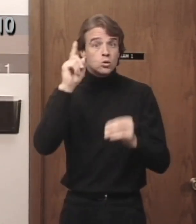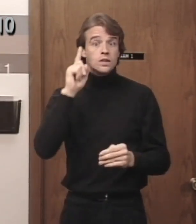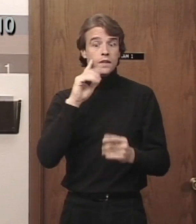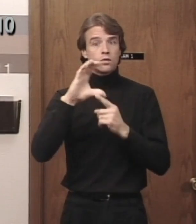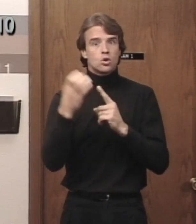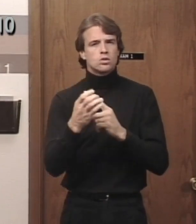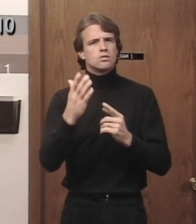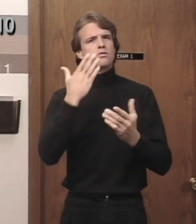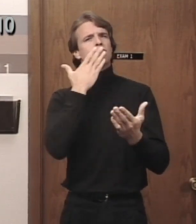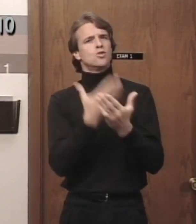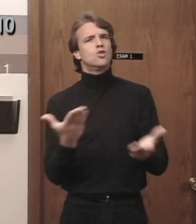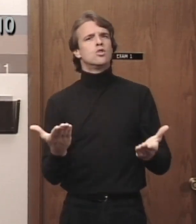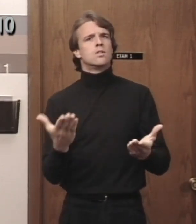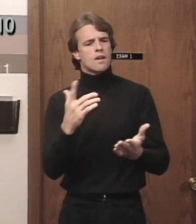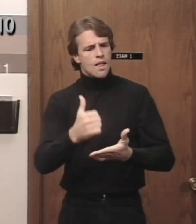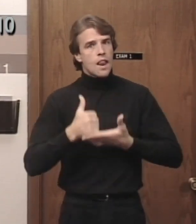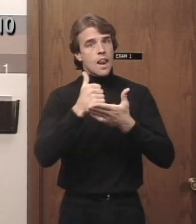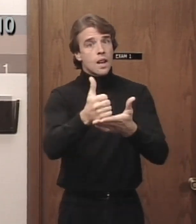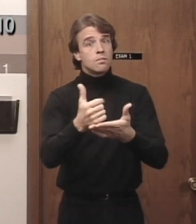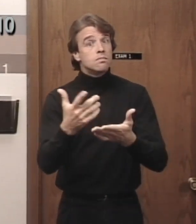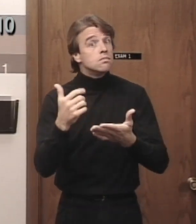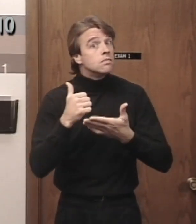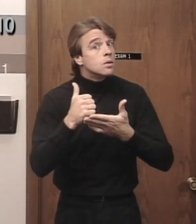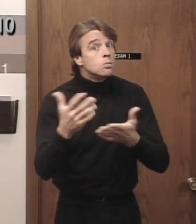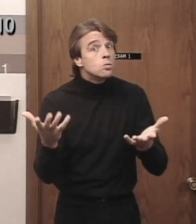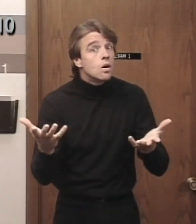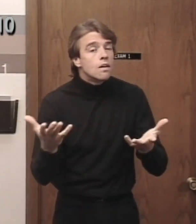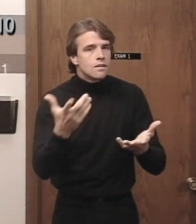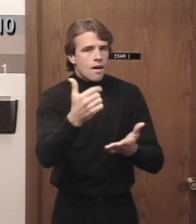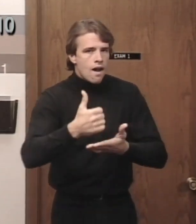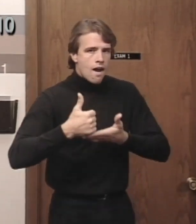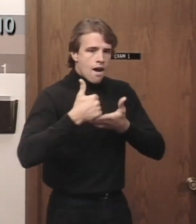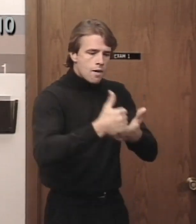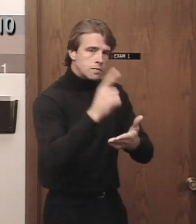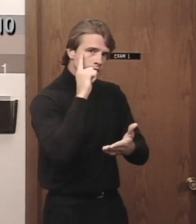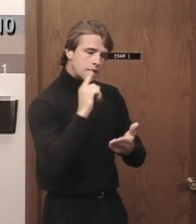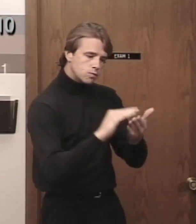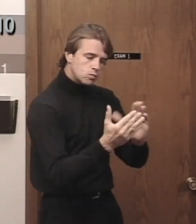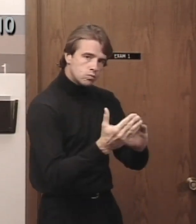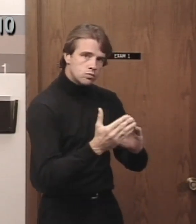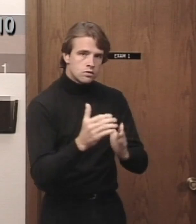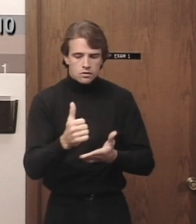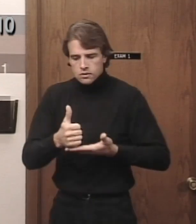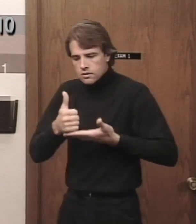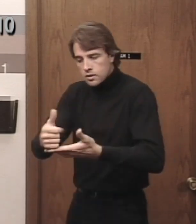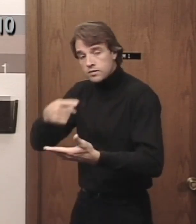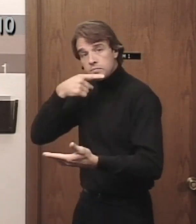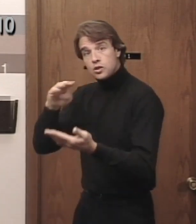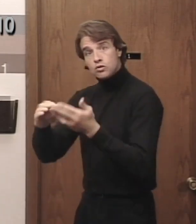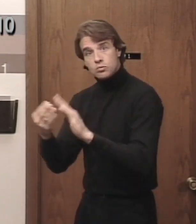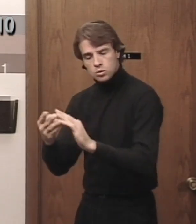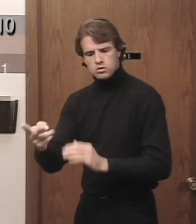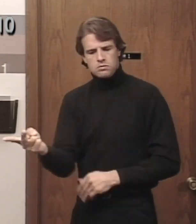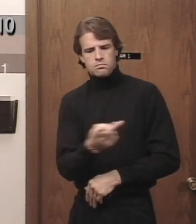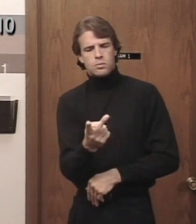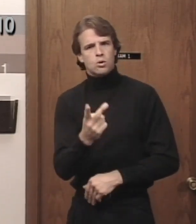American Sign Language and deaf culture, you are helping to bridge the communication gap between the